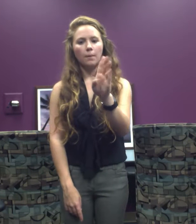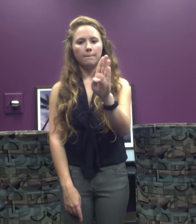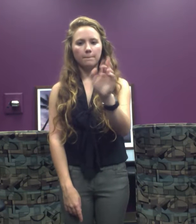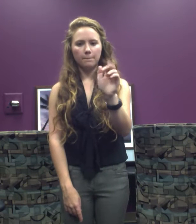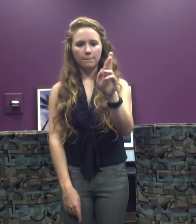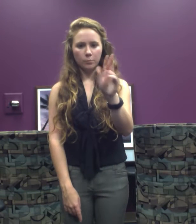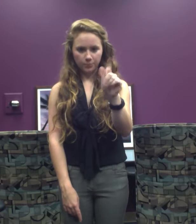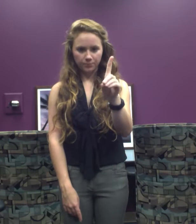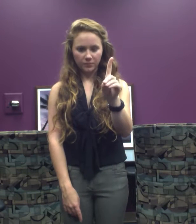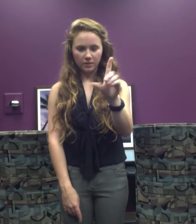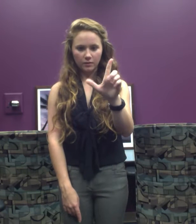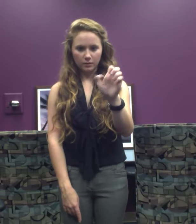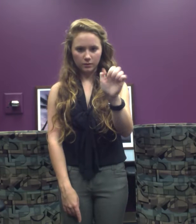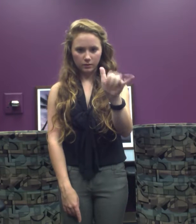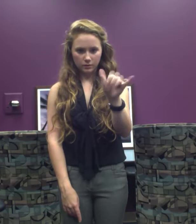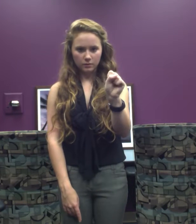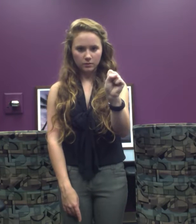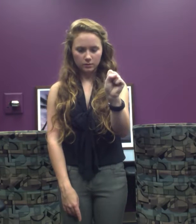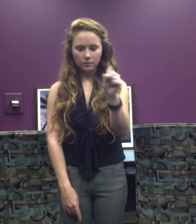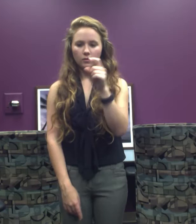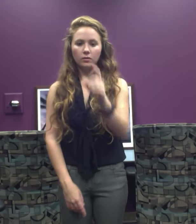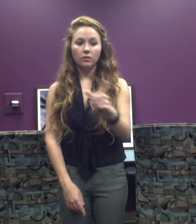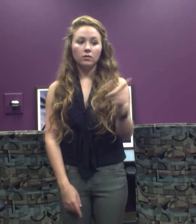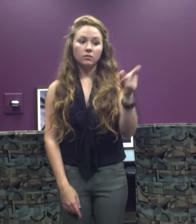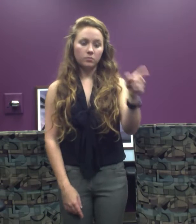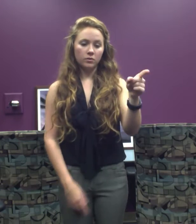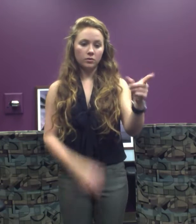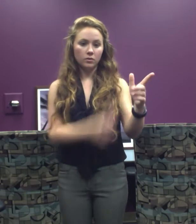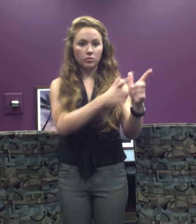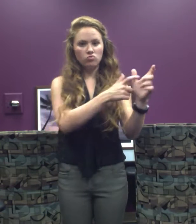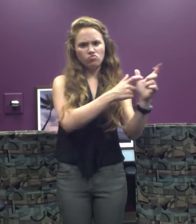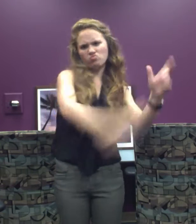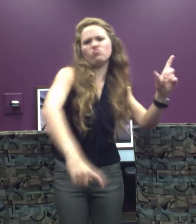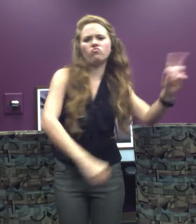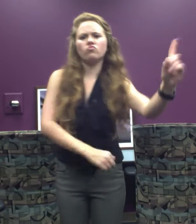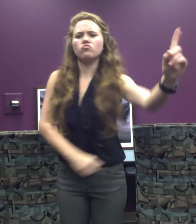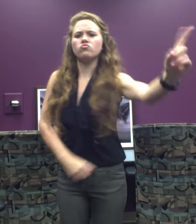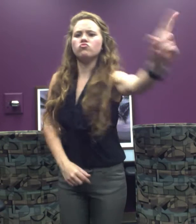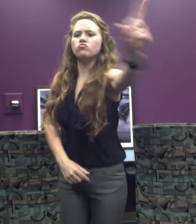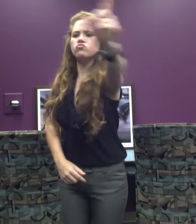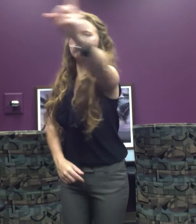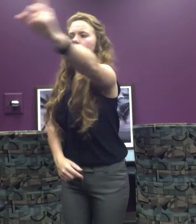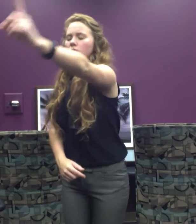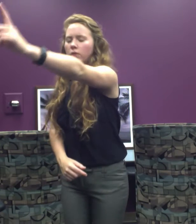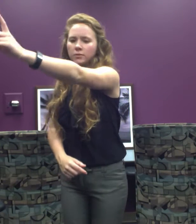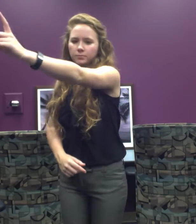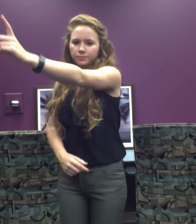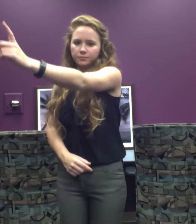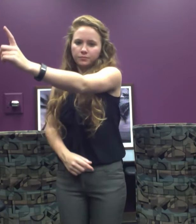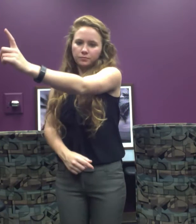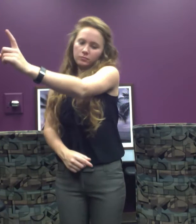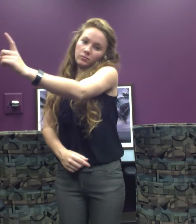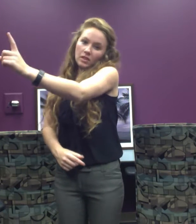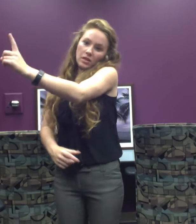runs, and he runs, and he runs, and he runs. And we're waiting, and we're waiting. He stops for a little bit of breath. Then he runs. He's crossing the bridge. He's in front of Bradley's. He goes,